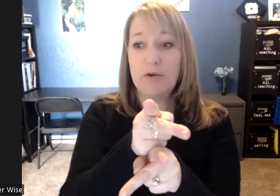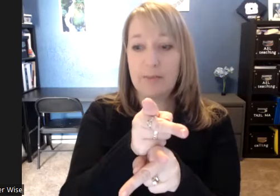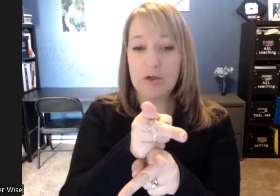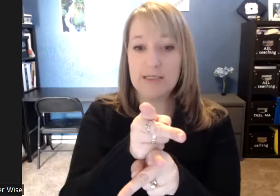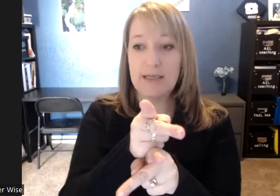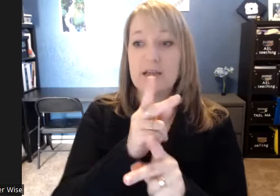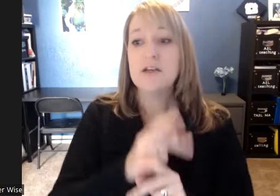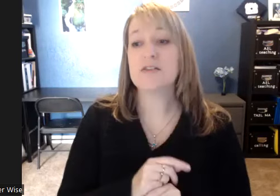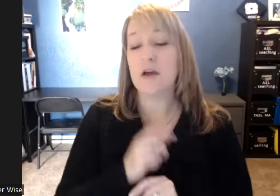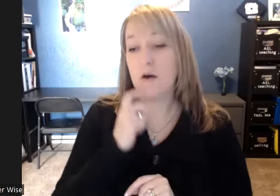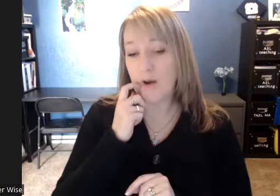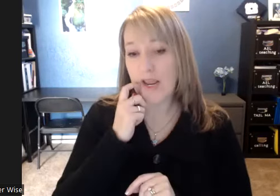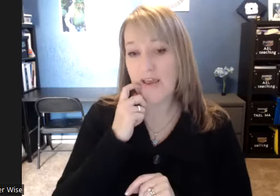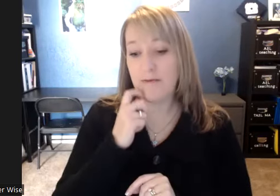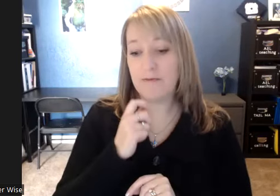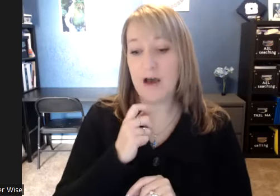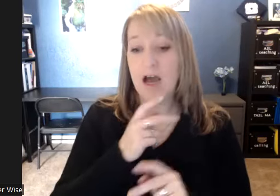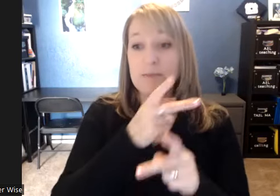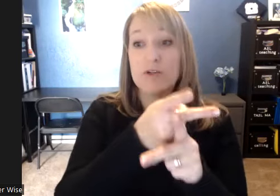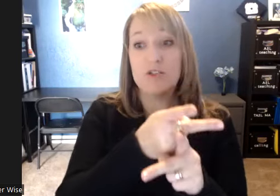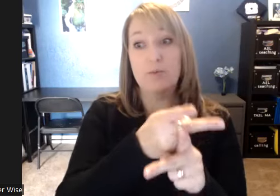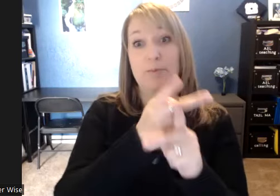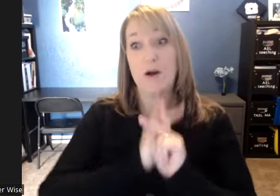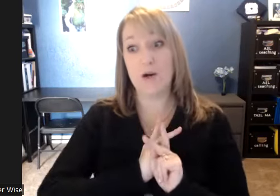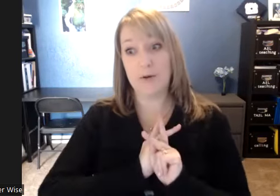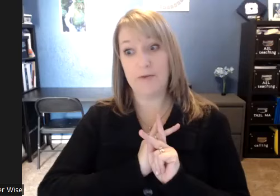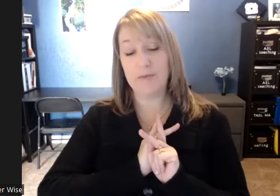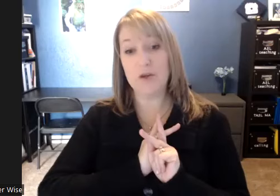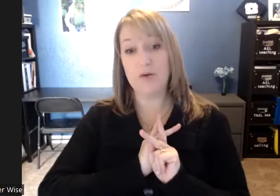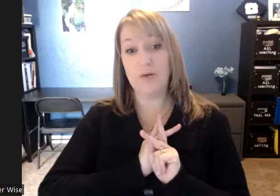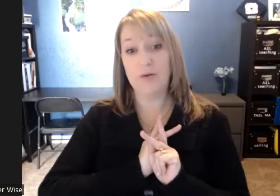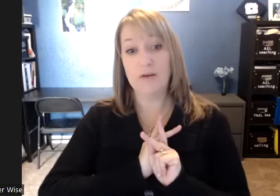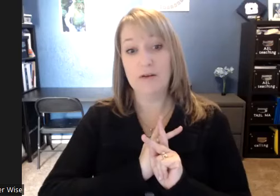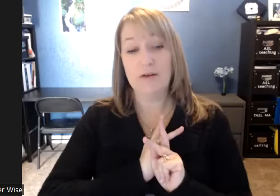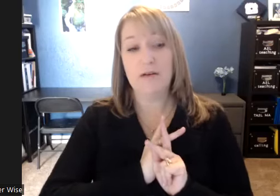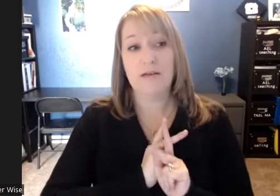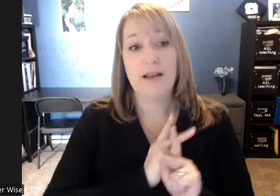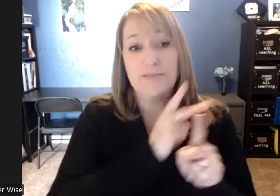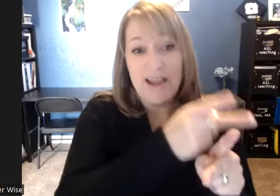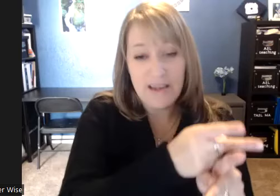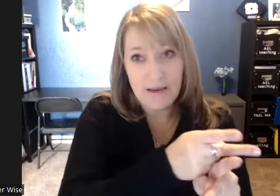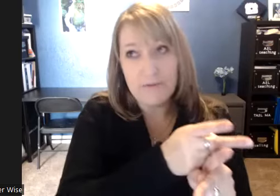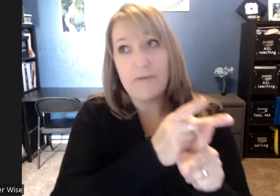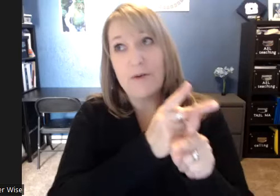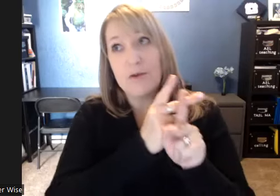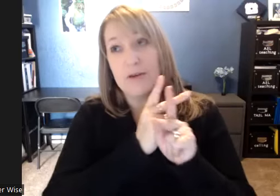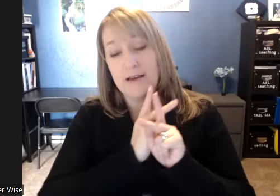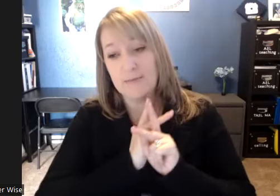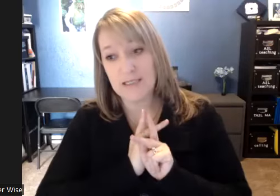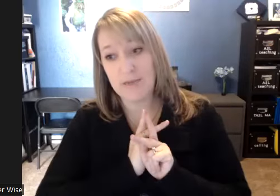the person. So if I'm going to borrow it from you, then I'm taking it from you and it comes to me.